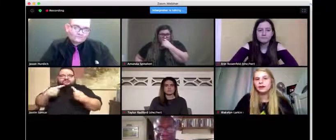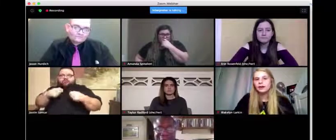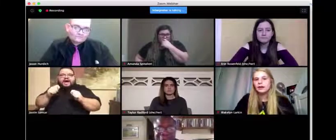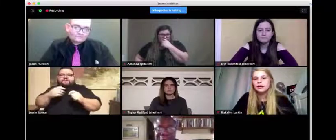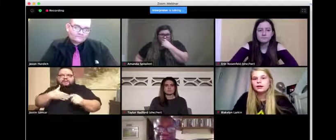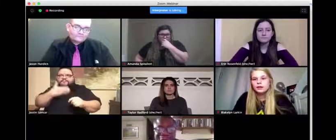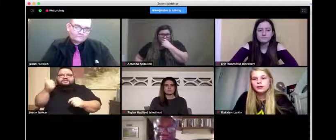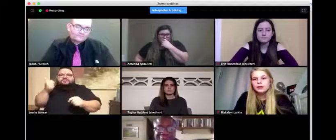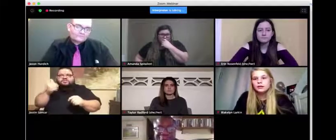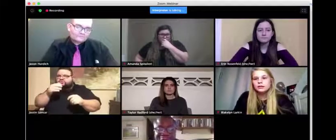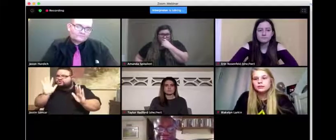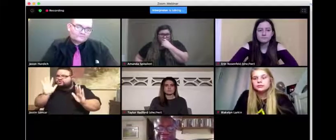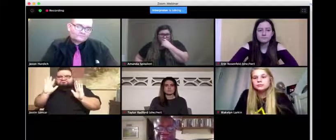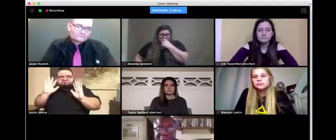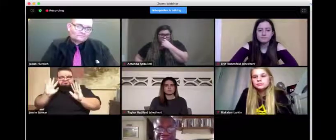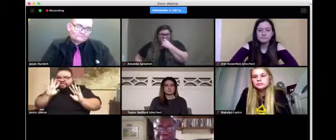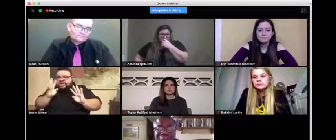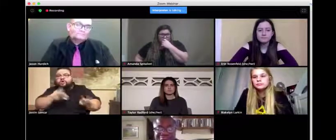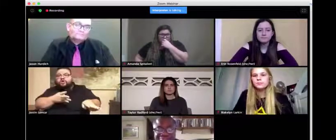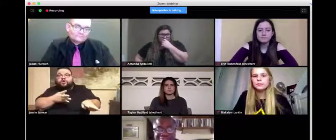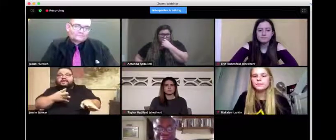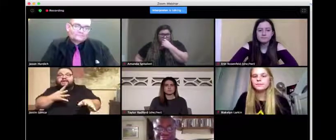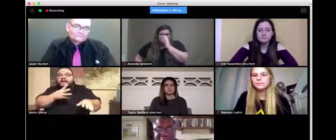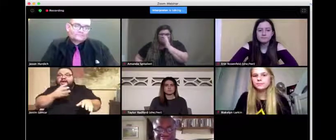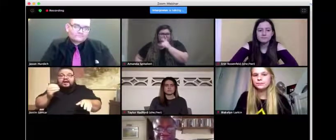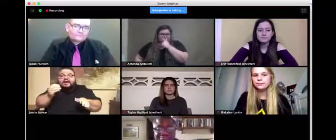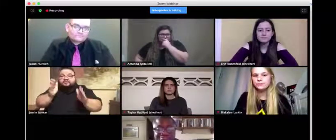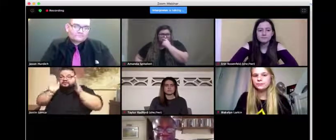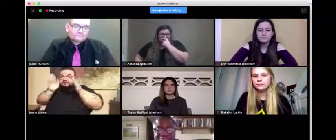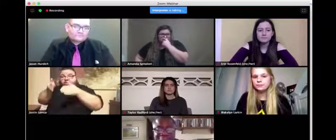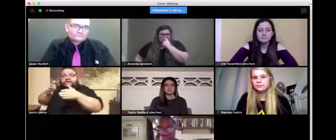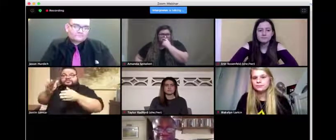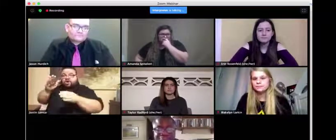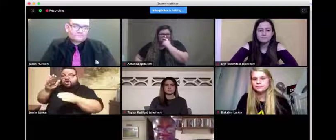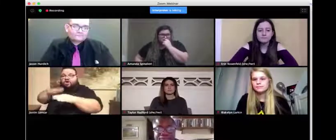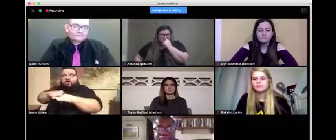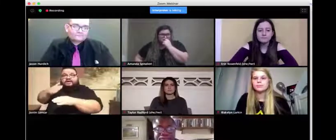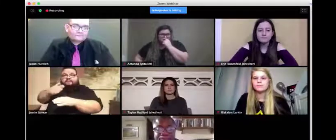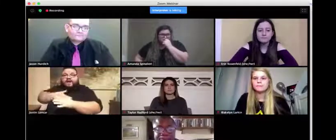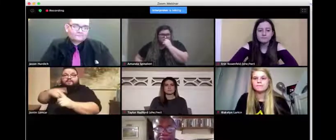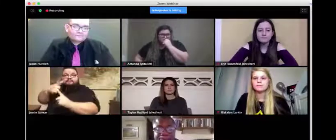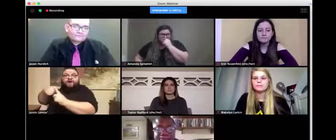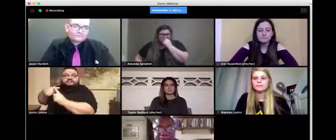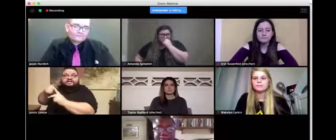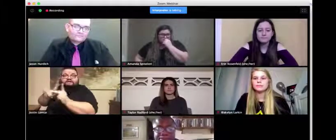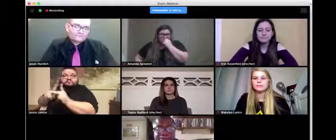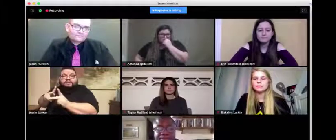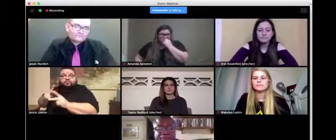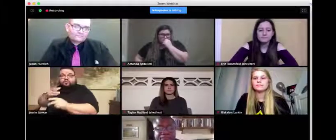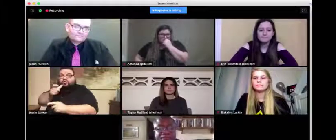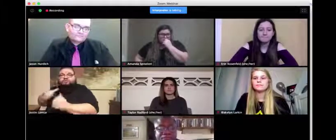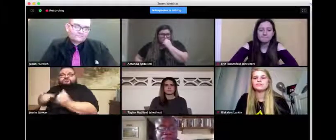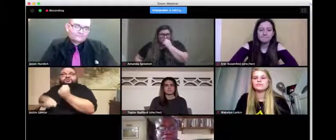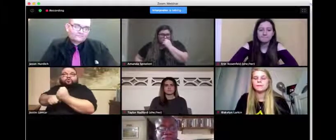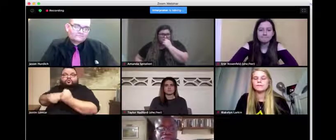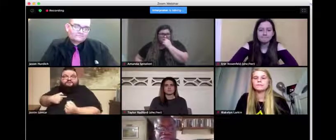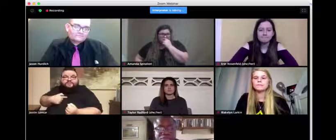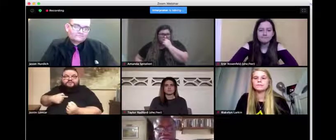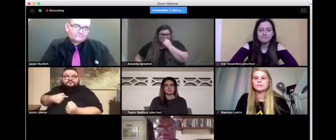thicken my skin and focus on my positive people who are supporting me. And that's what motivates me to continue and keep